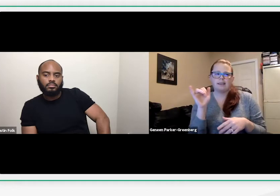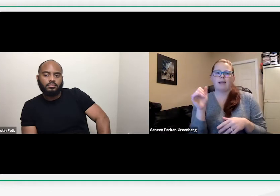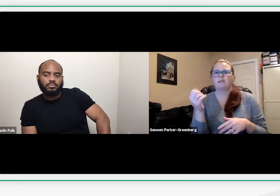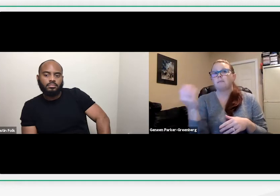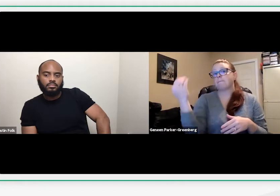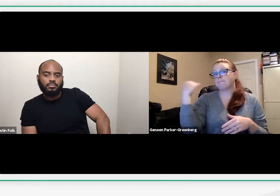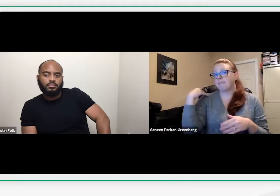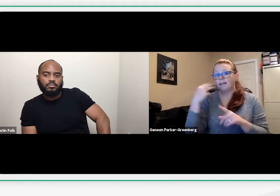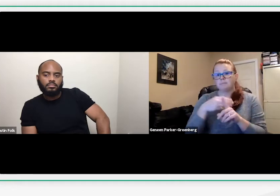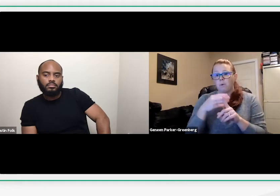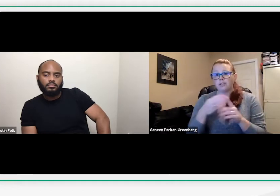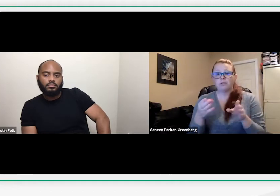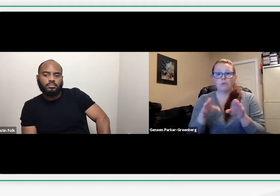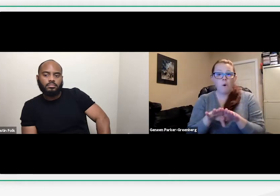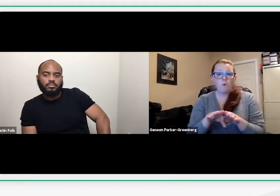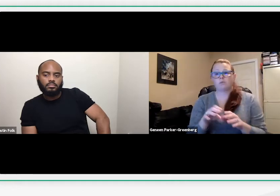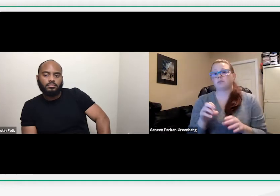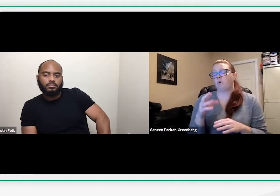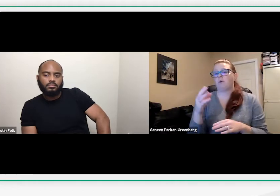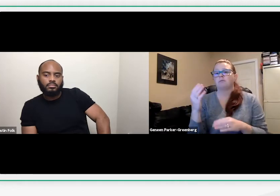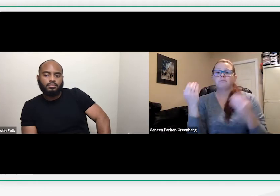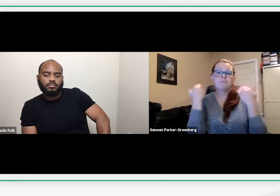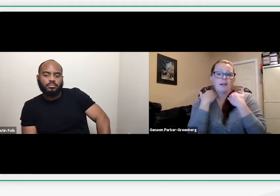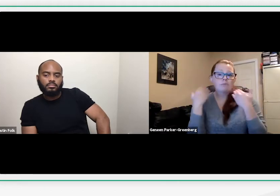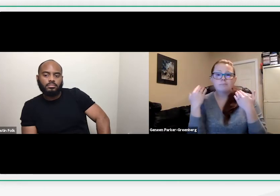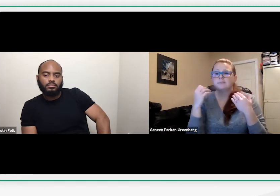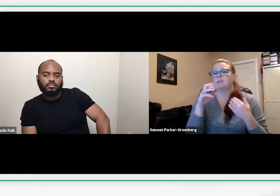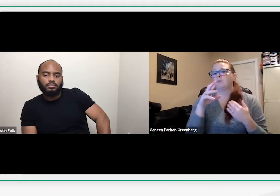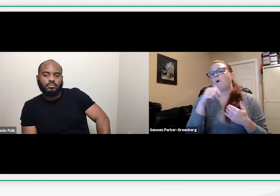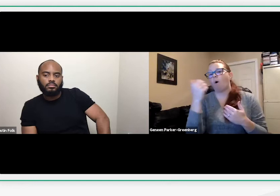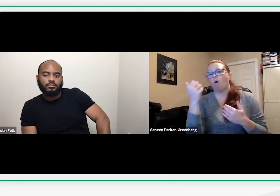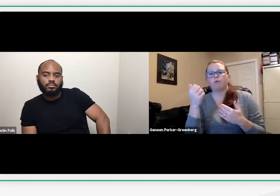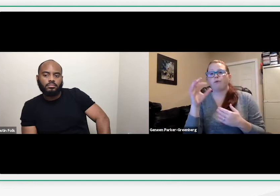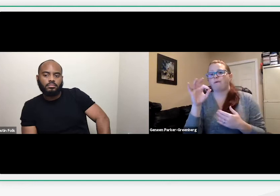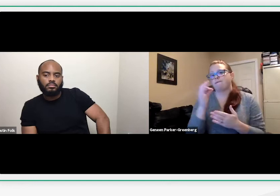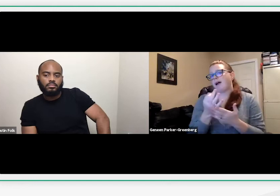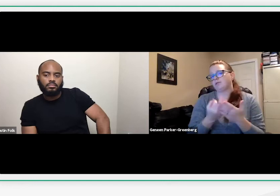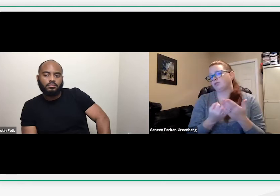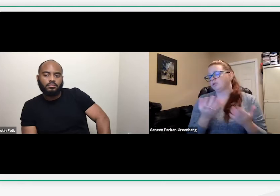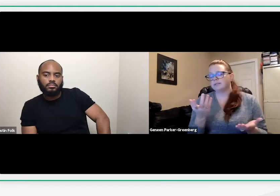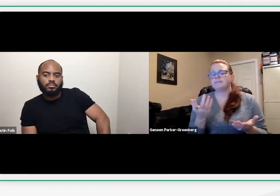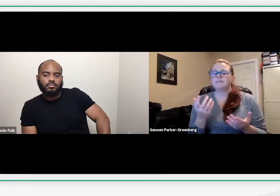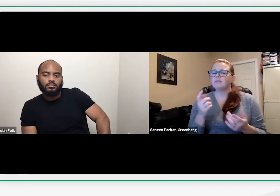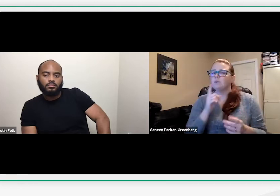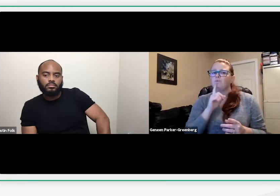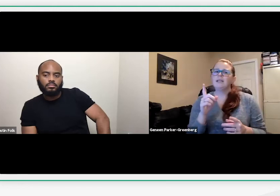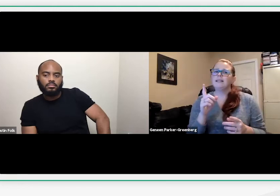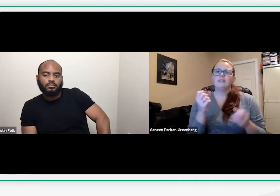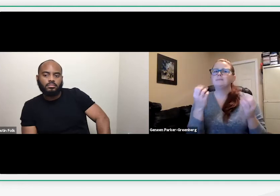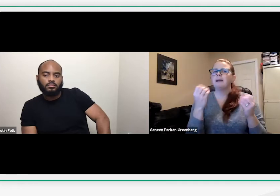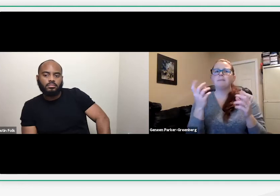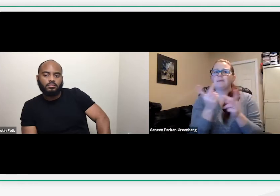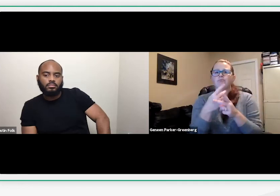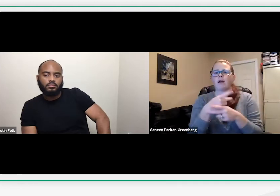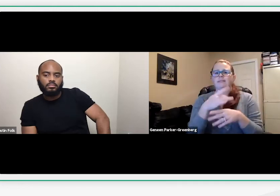may focus less on other factors. They'll want to know if you have specifically any mortgage